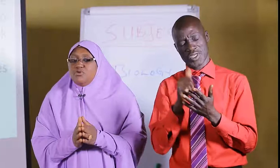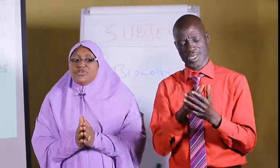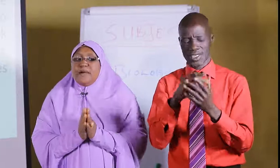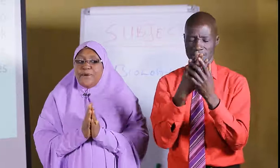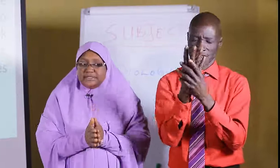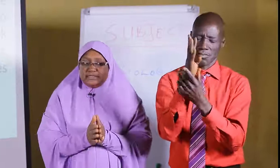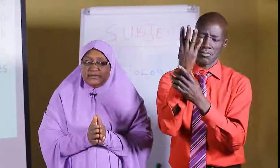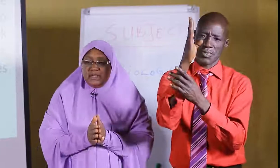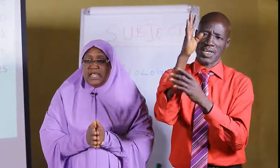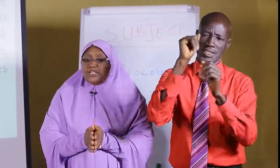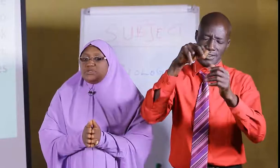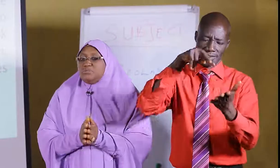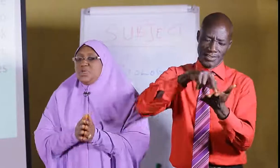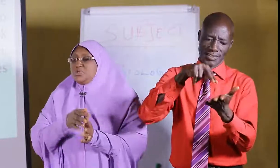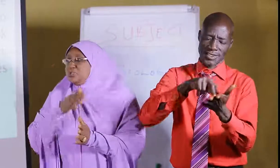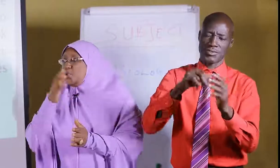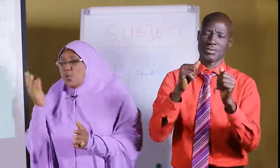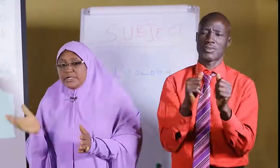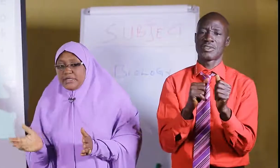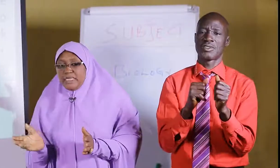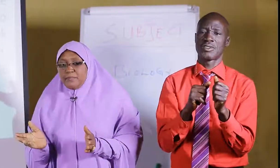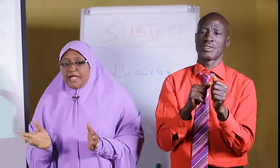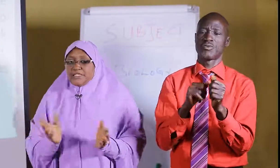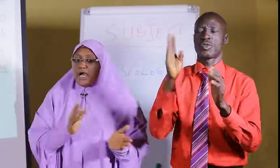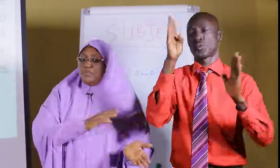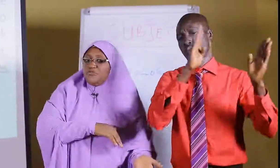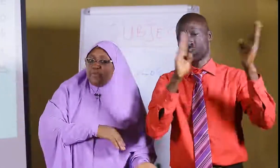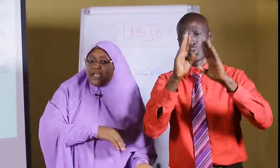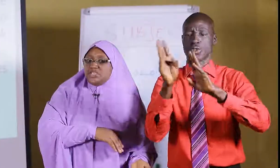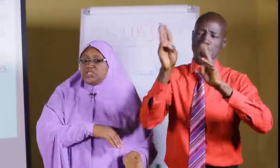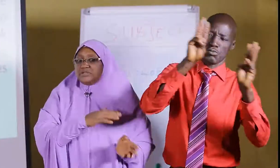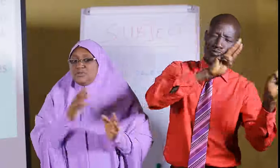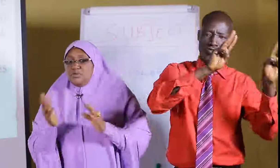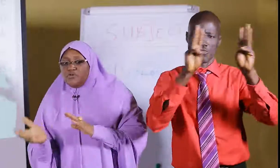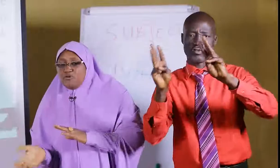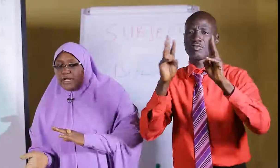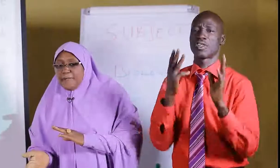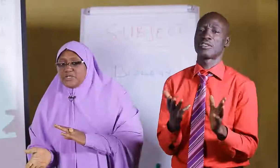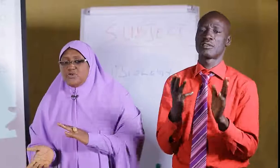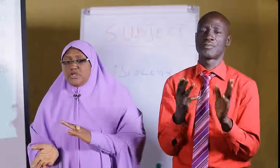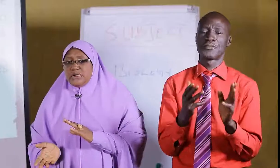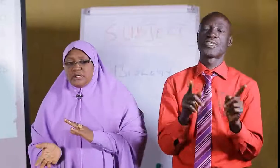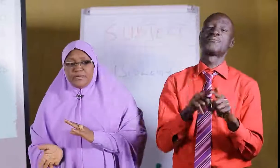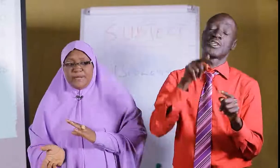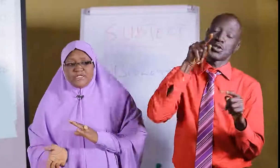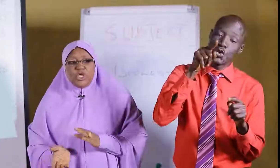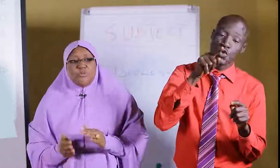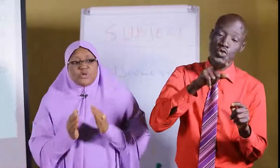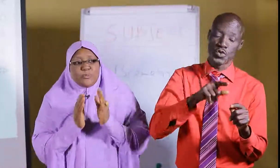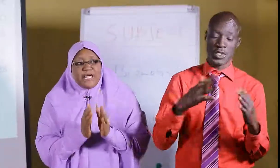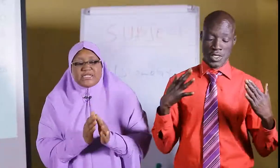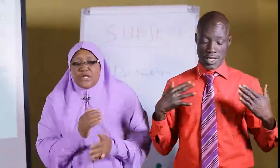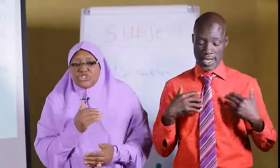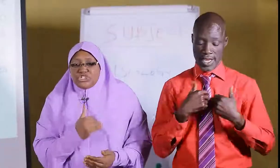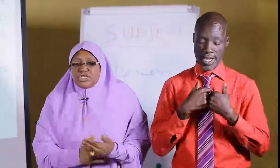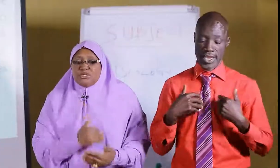only move their parts. That is maybe during wind, plants can move the branches, move other parts of the plant,